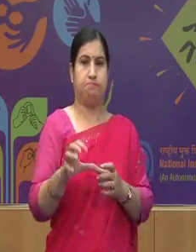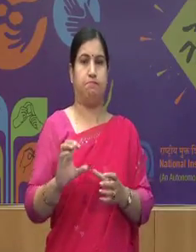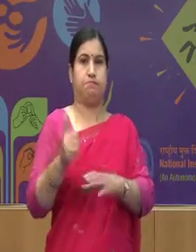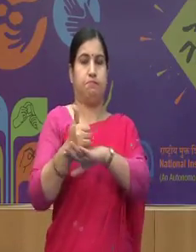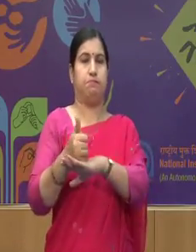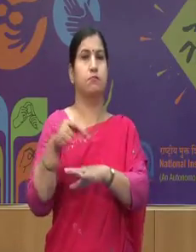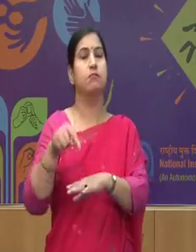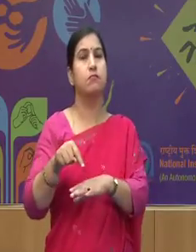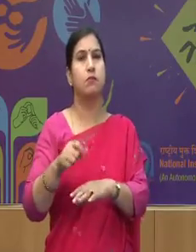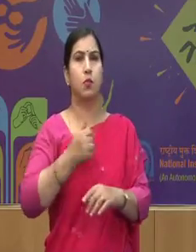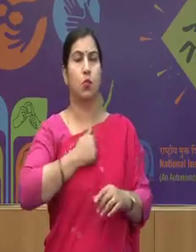had colonies.